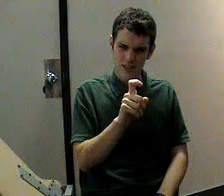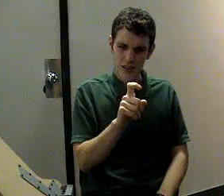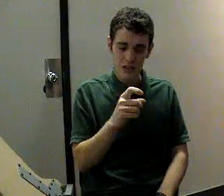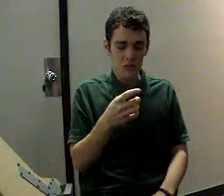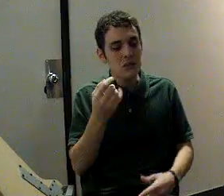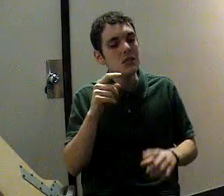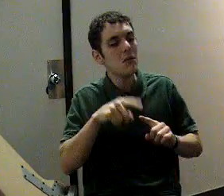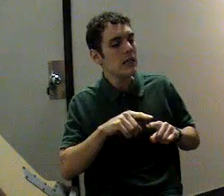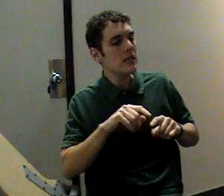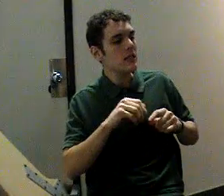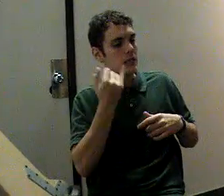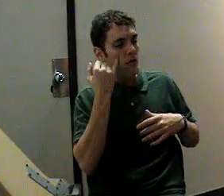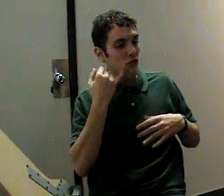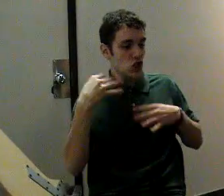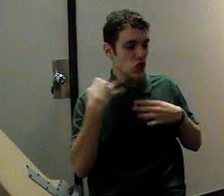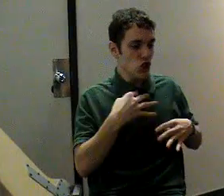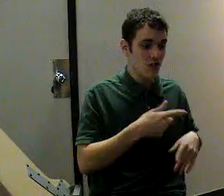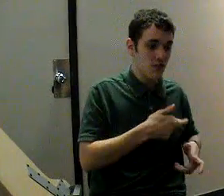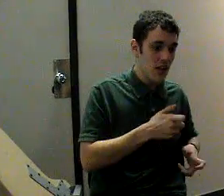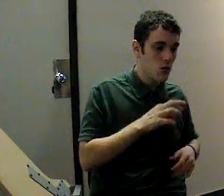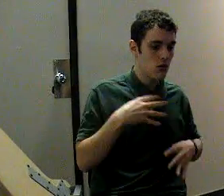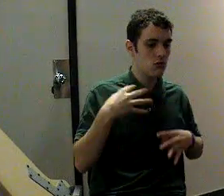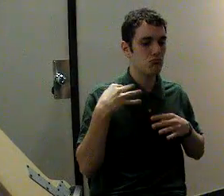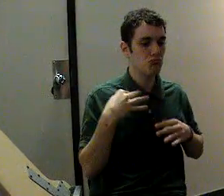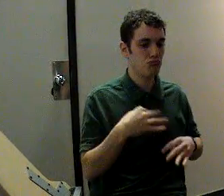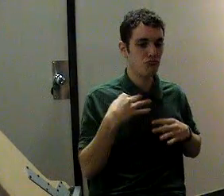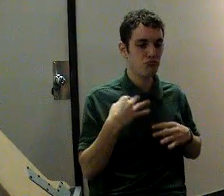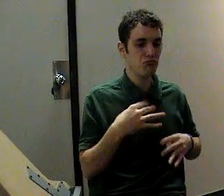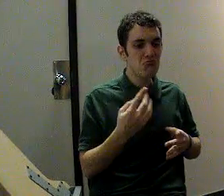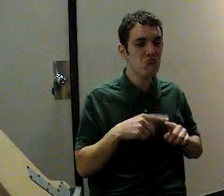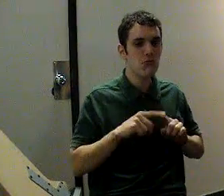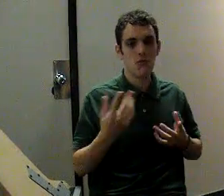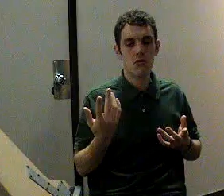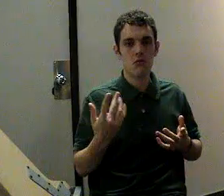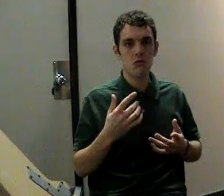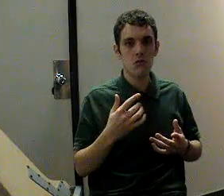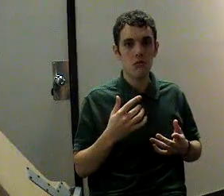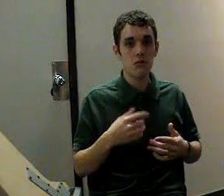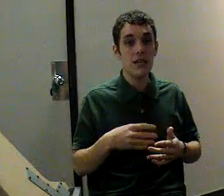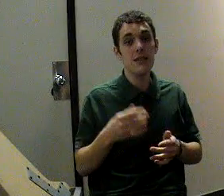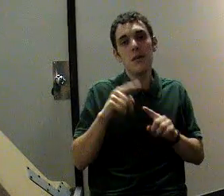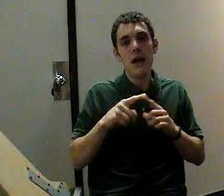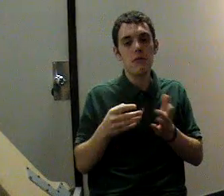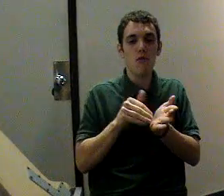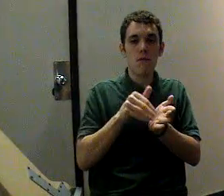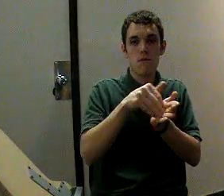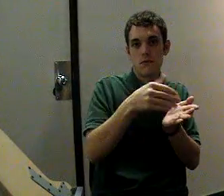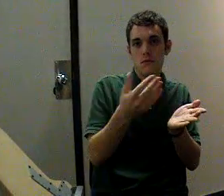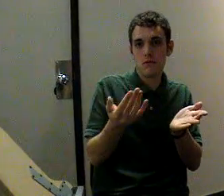in is important. You know, if it comes in faster. So, frequency. So, recruitment and then the frequency